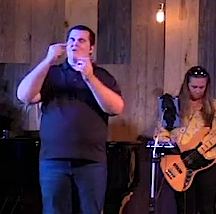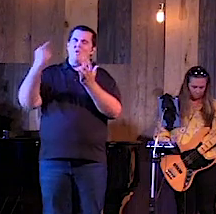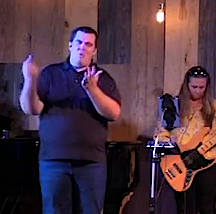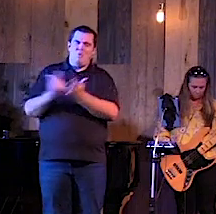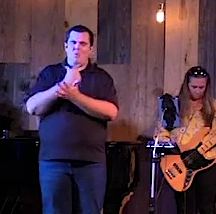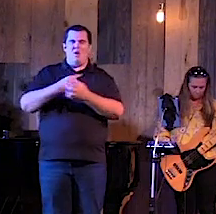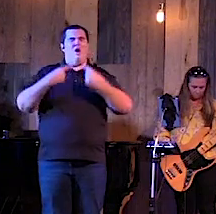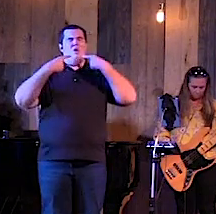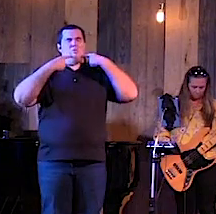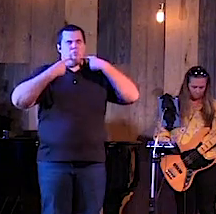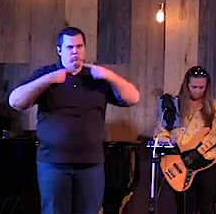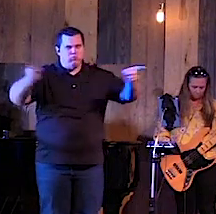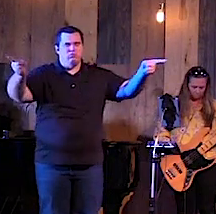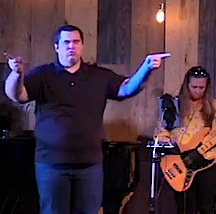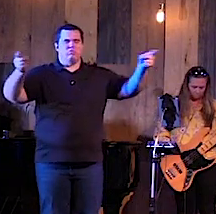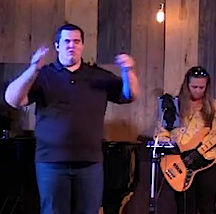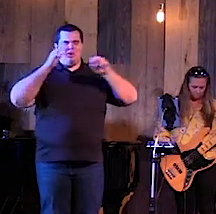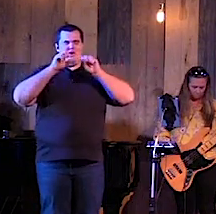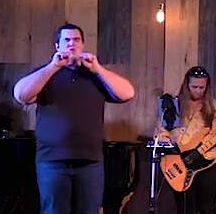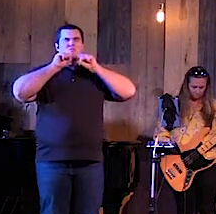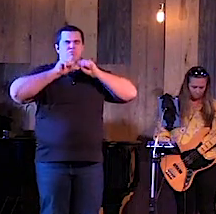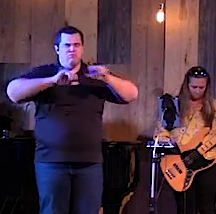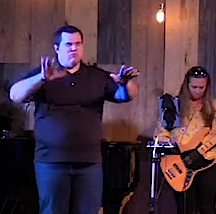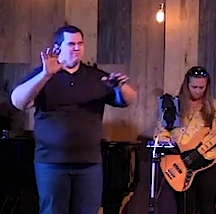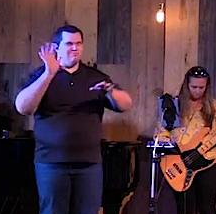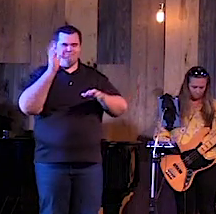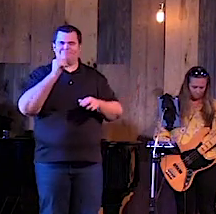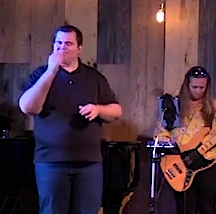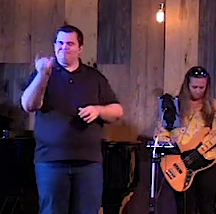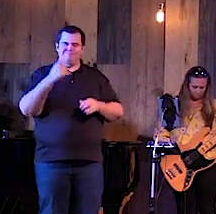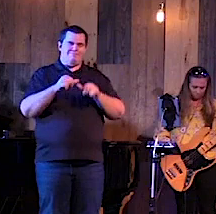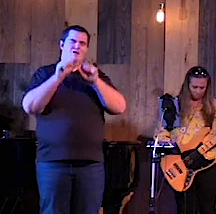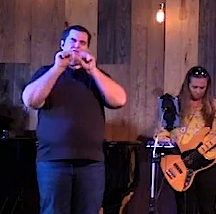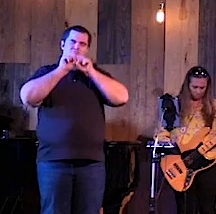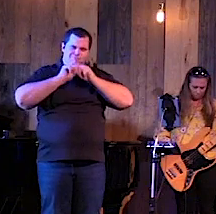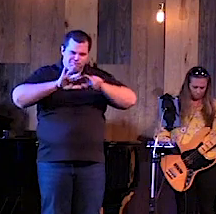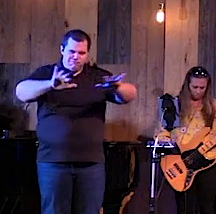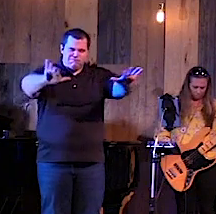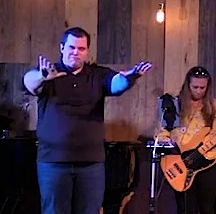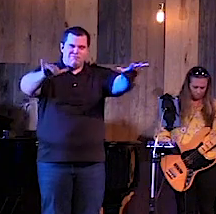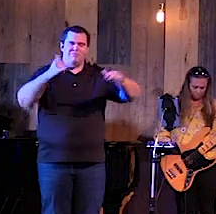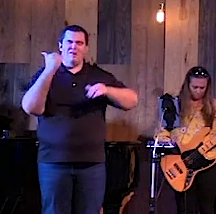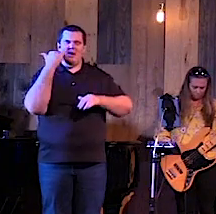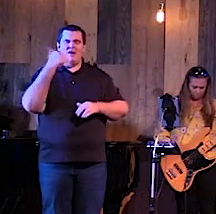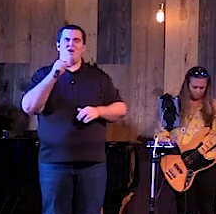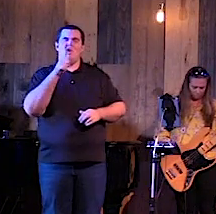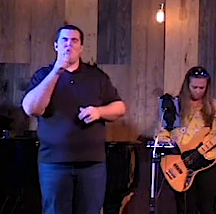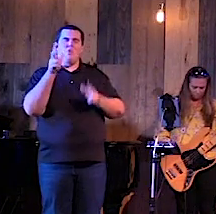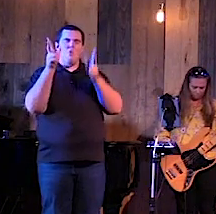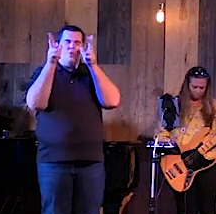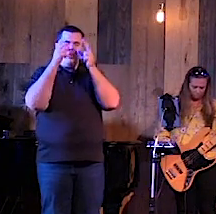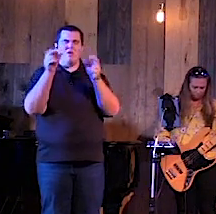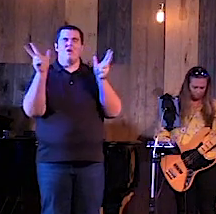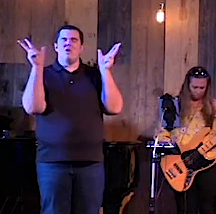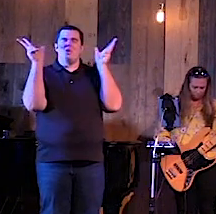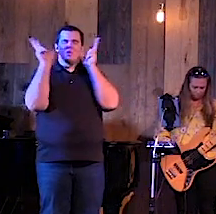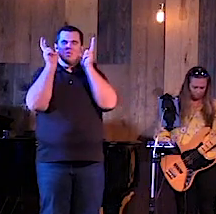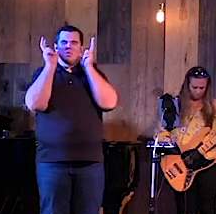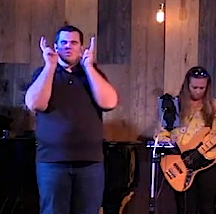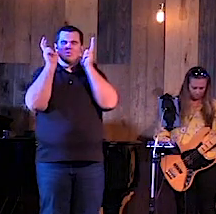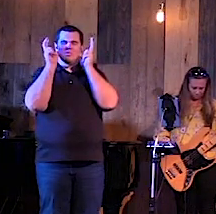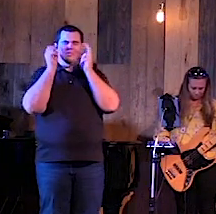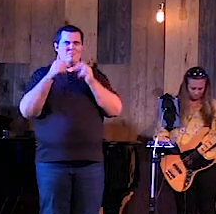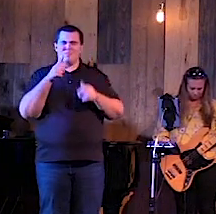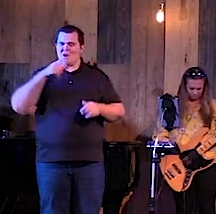gospel go out today. Father, may it go forth and may it not return void. And Father, if there's anyone listening today or watching, God,